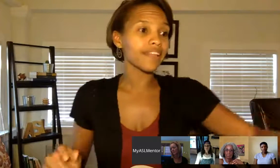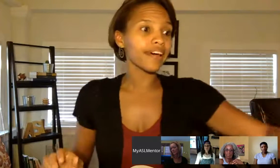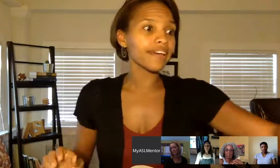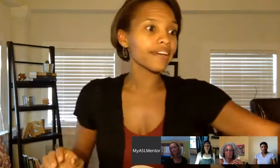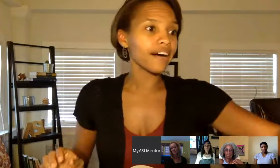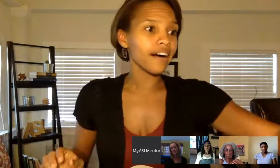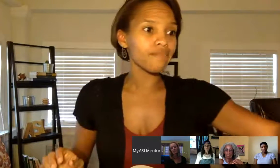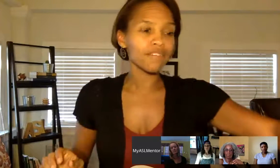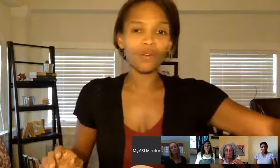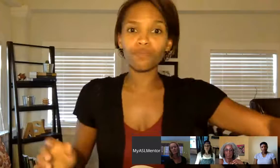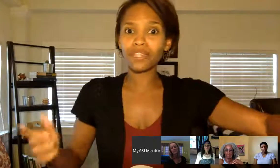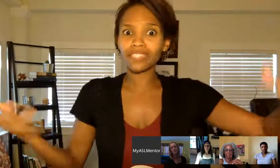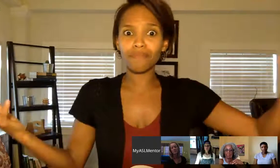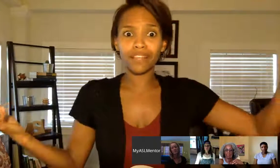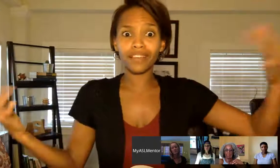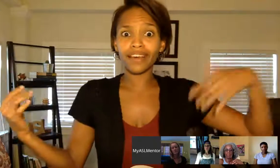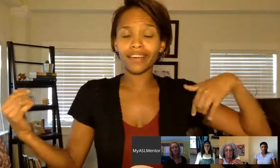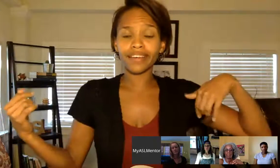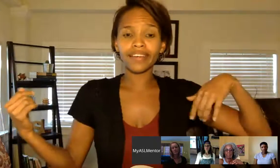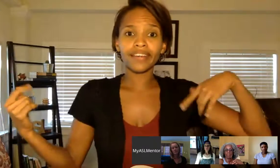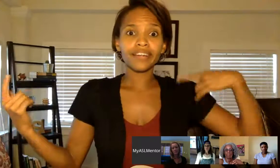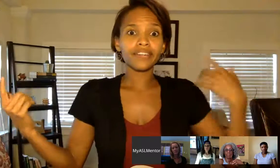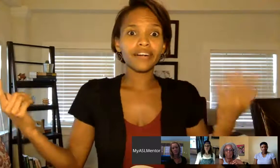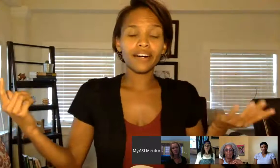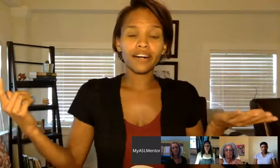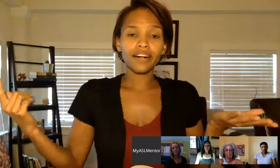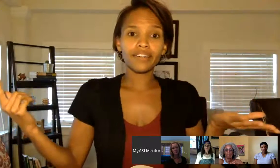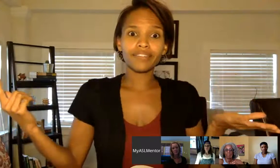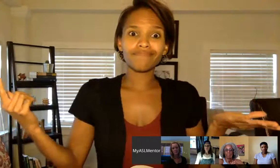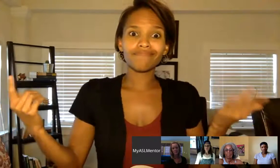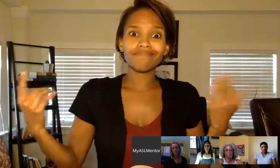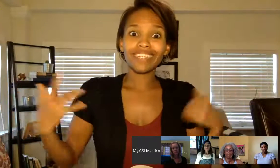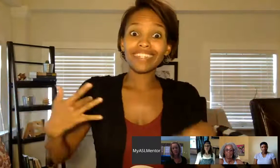be like something like